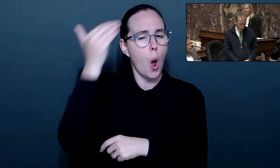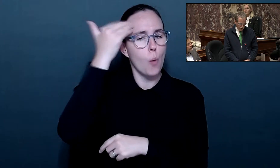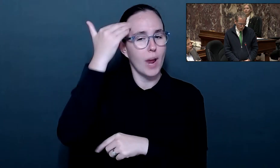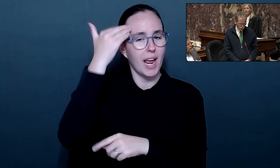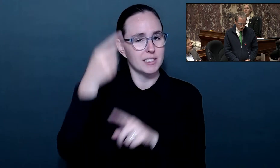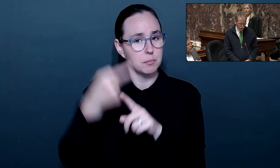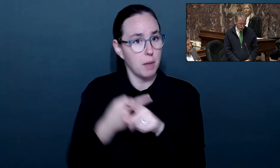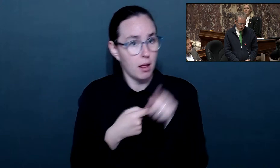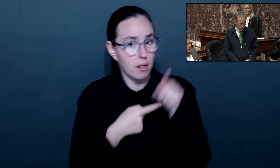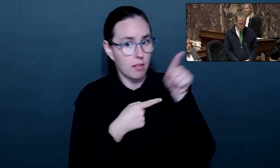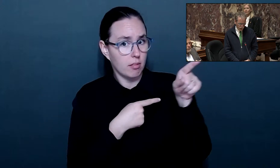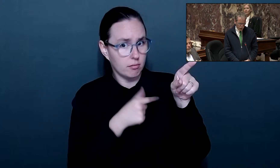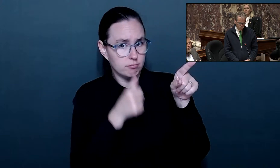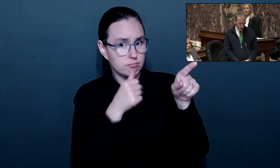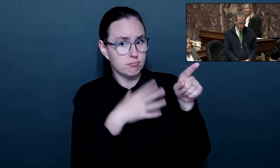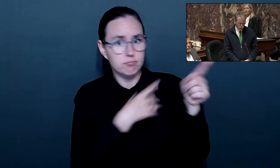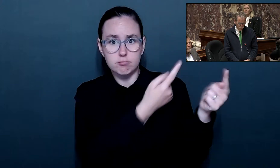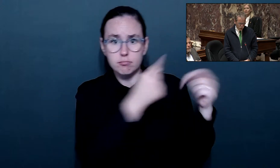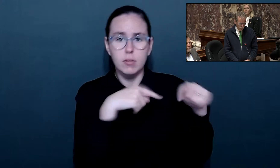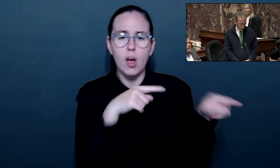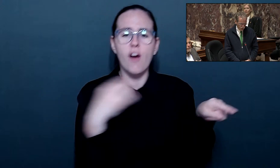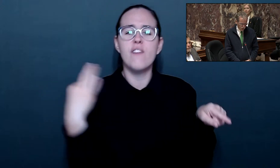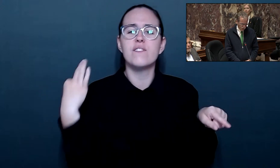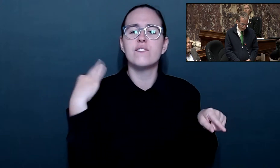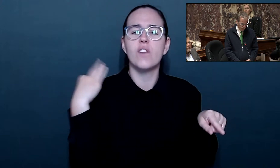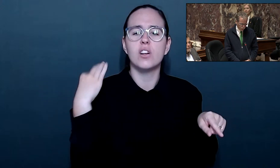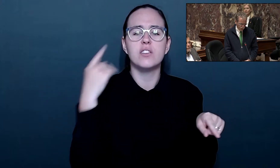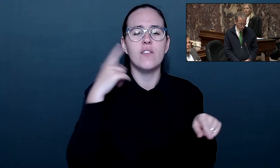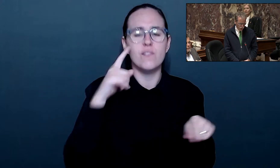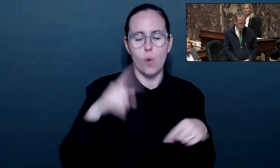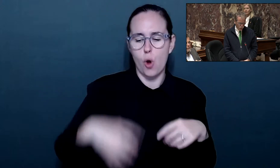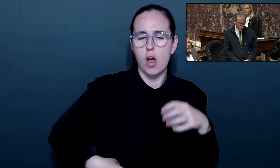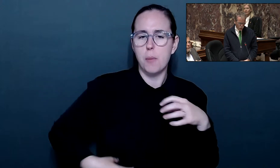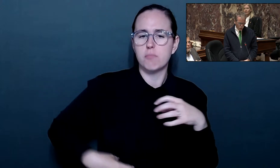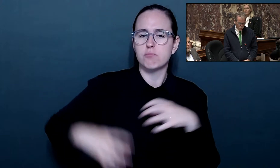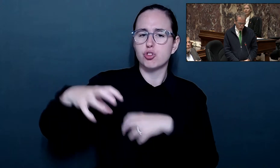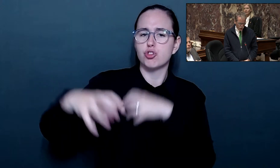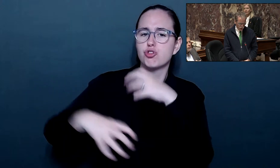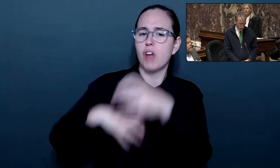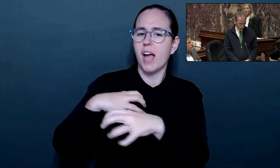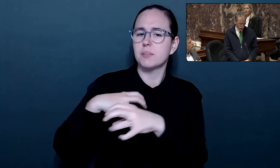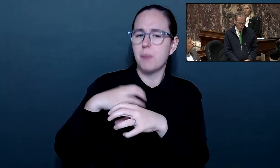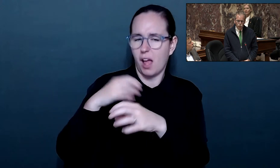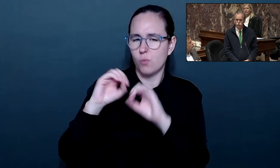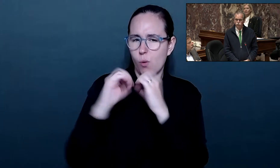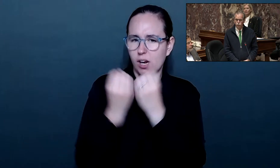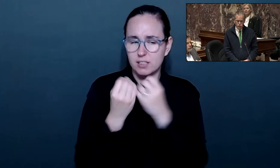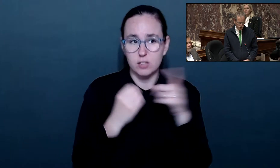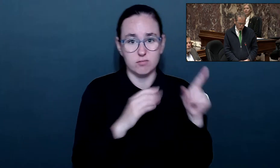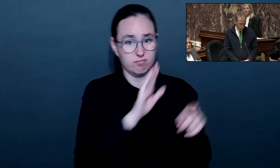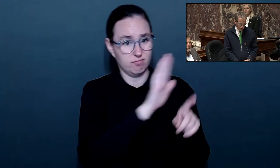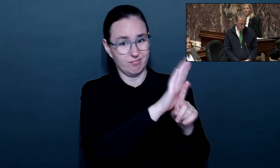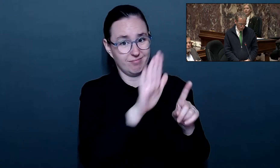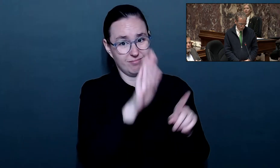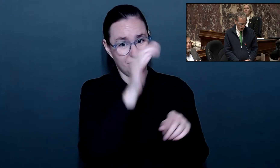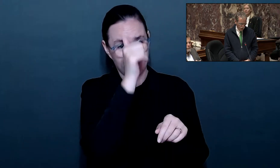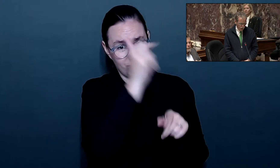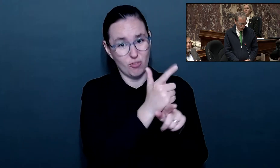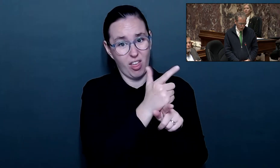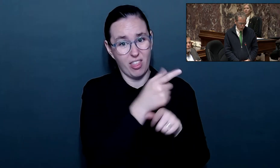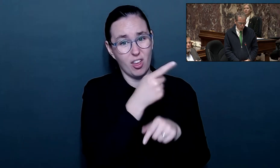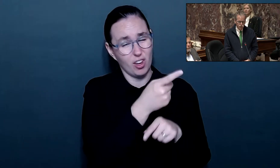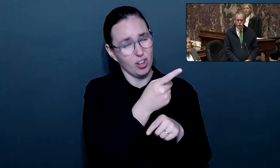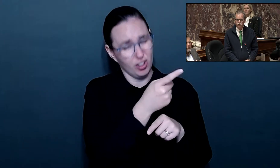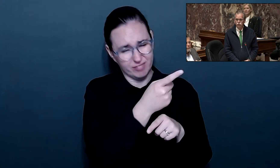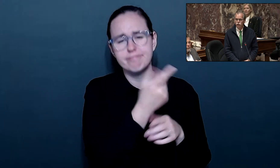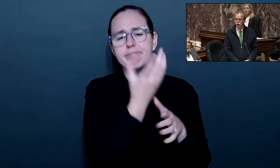Alistair, tragically passed in 2017, his family knew that organ donation was the right thing to do, and